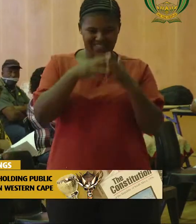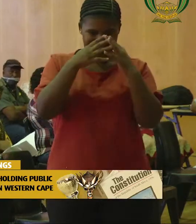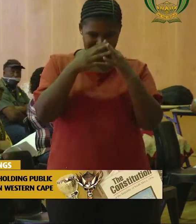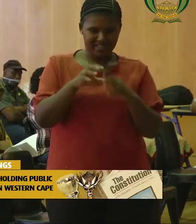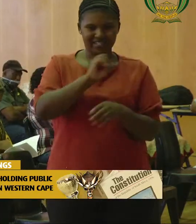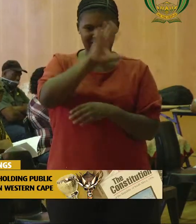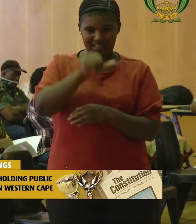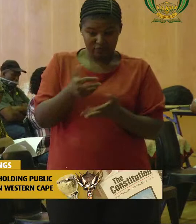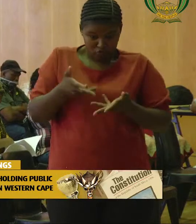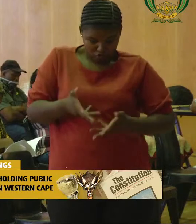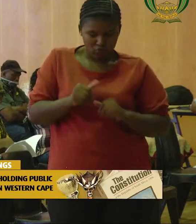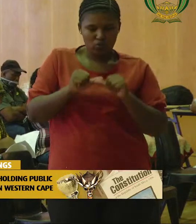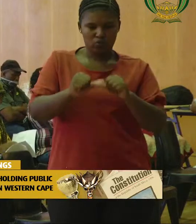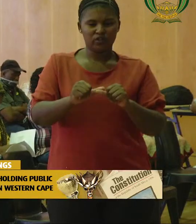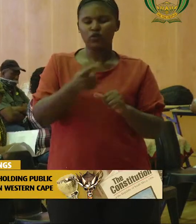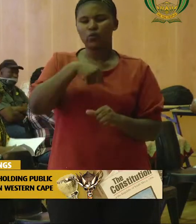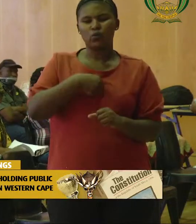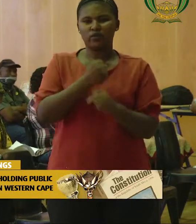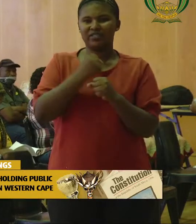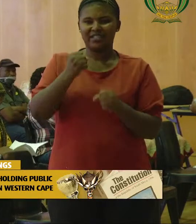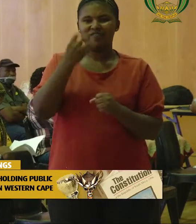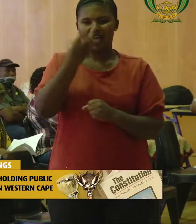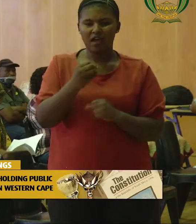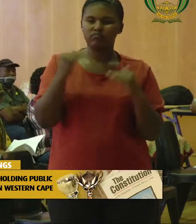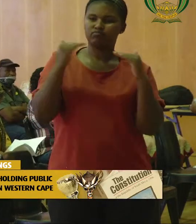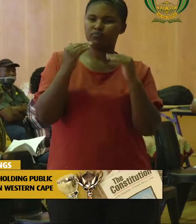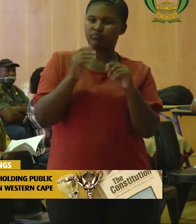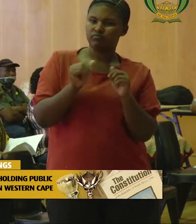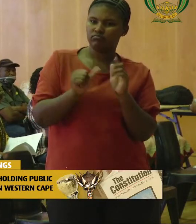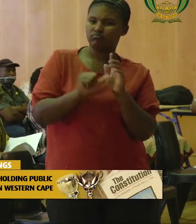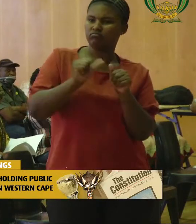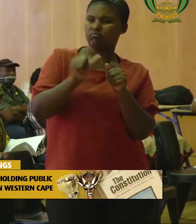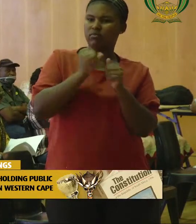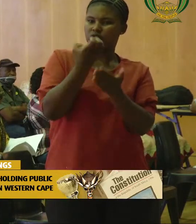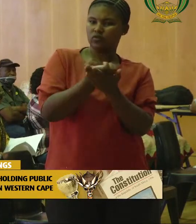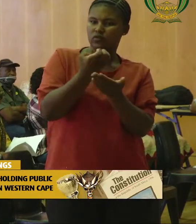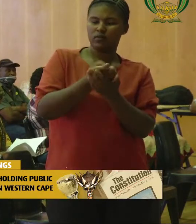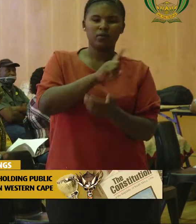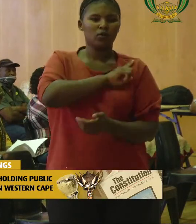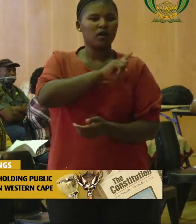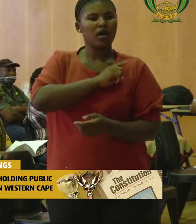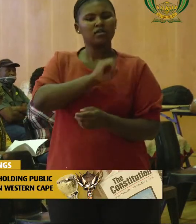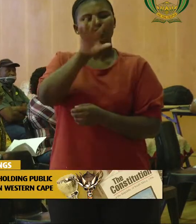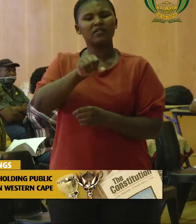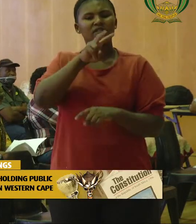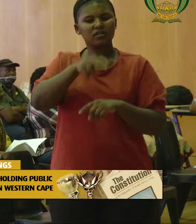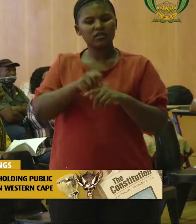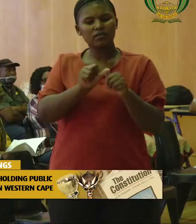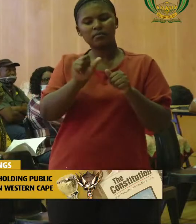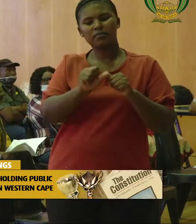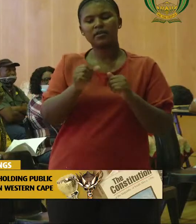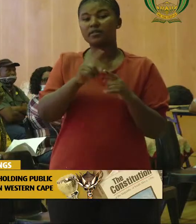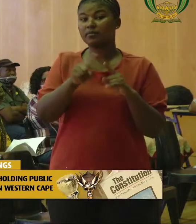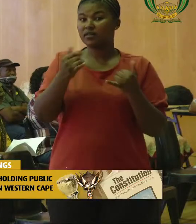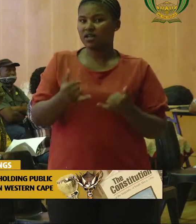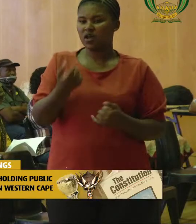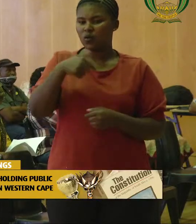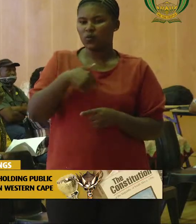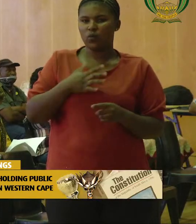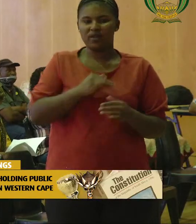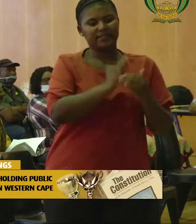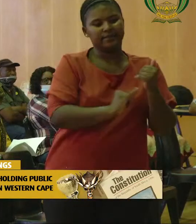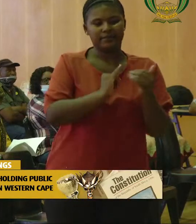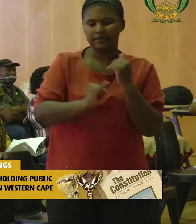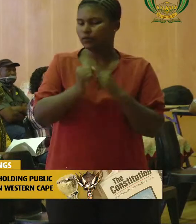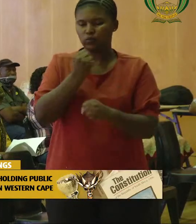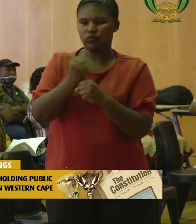Africa siyiyo. We will never have stability because ekugqibeleni, you have to belong somewhere, you like it or not. And ekugqibeleni, you must be led.